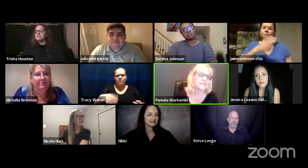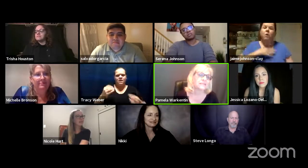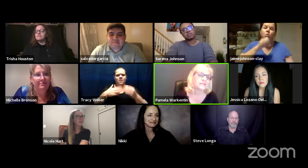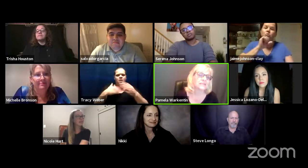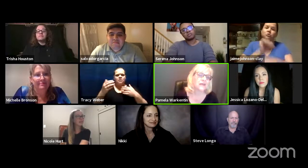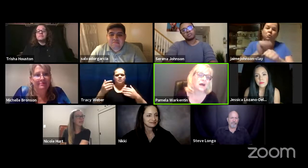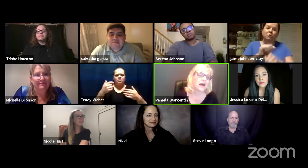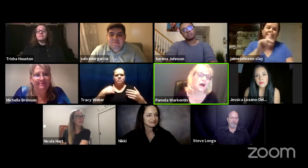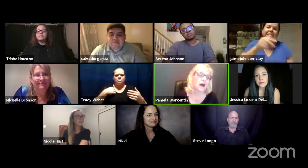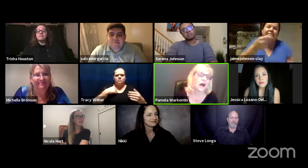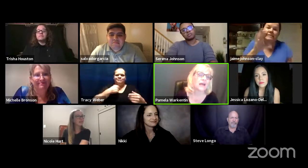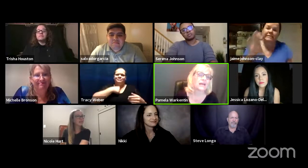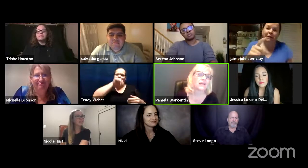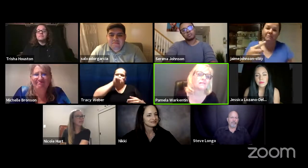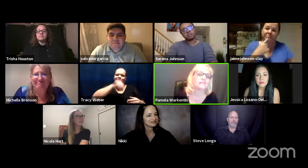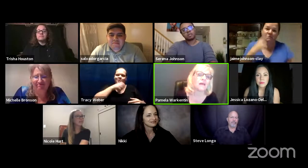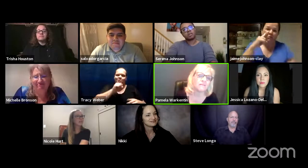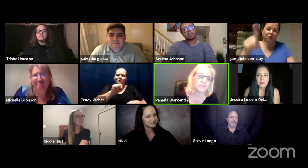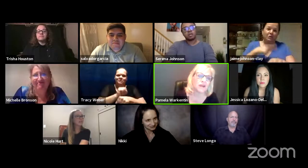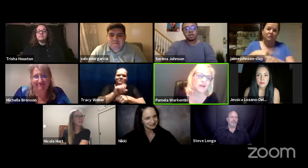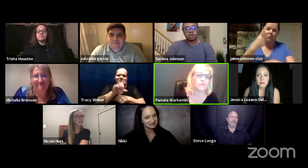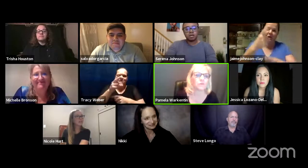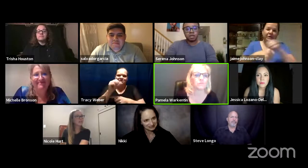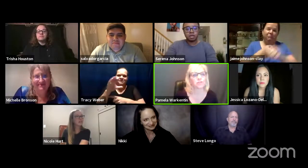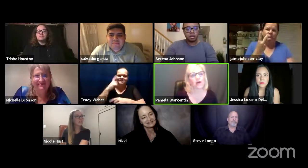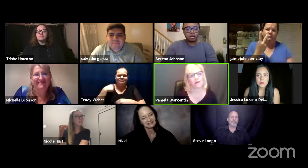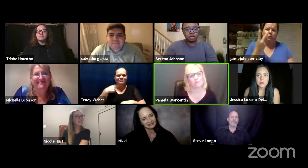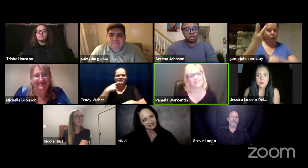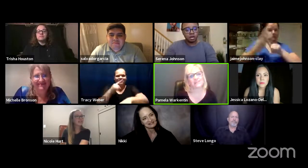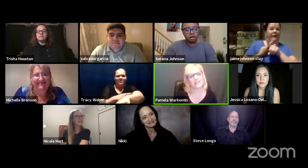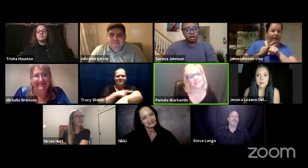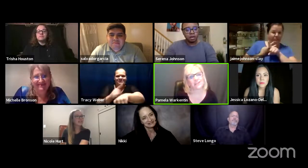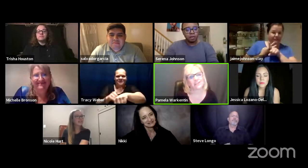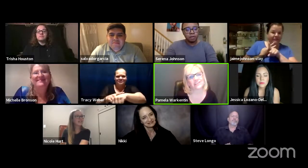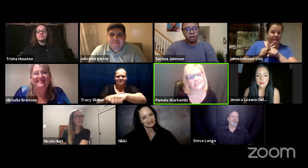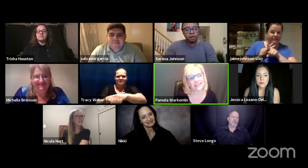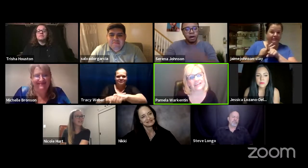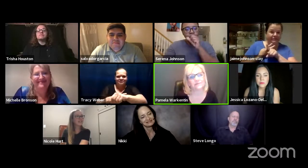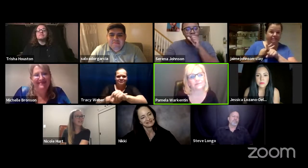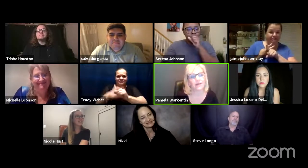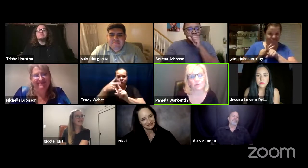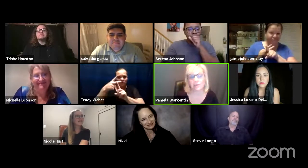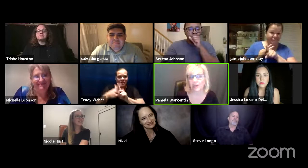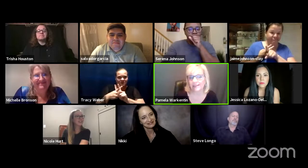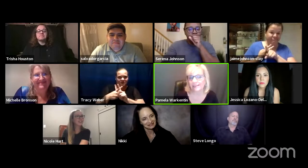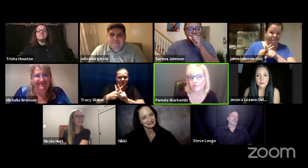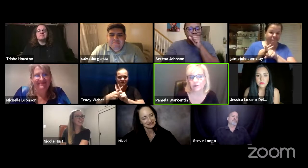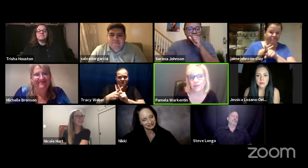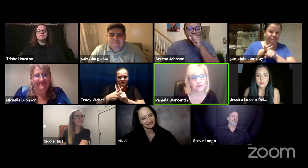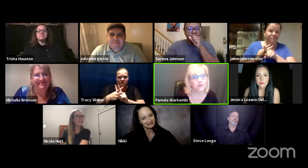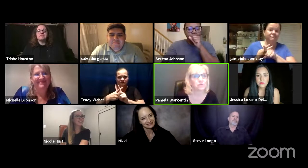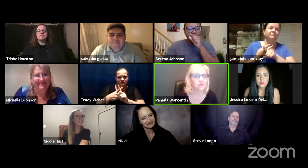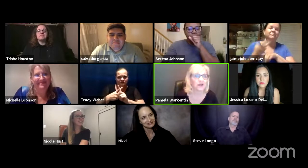and I loved my former job with DHHSC, which I did for 1 year and 2